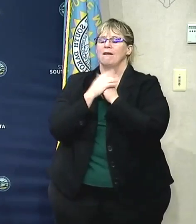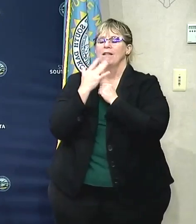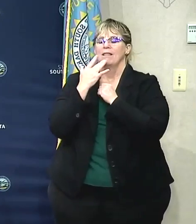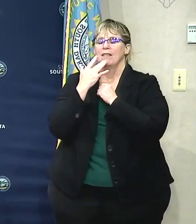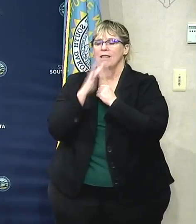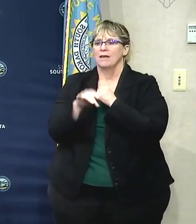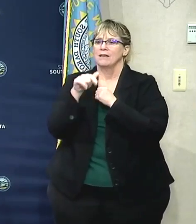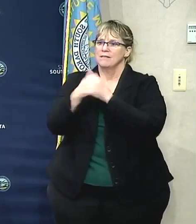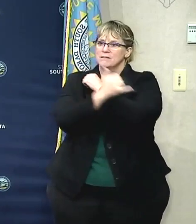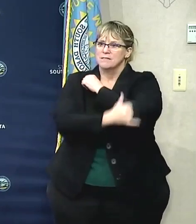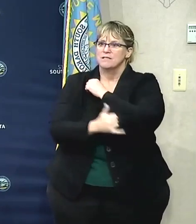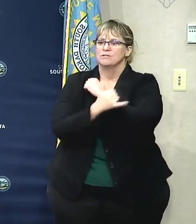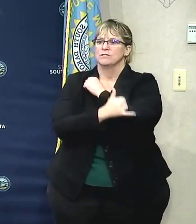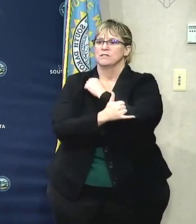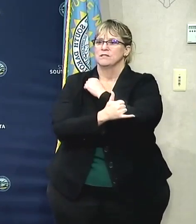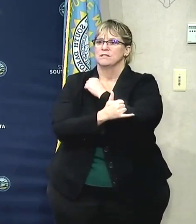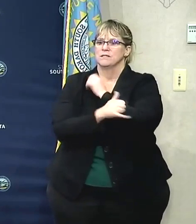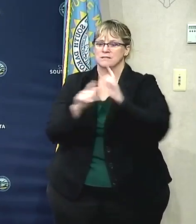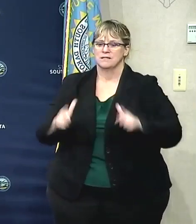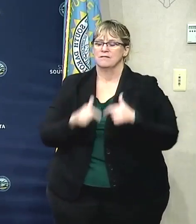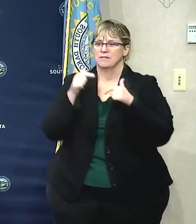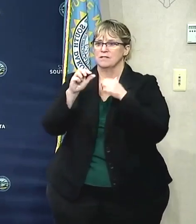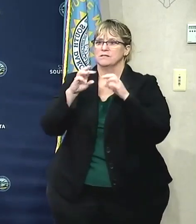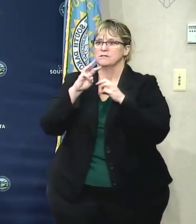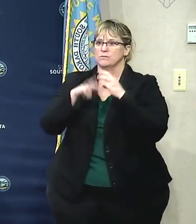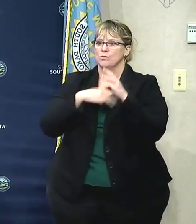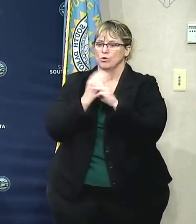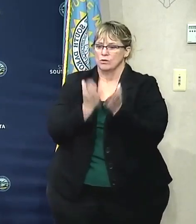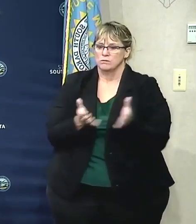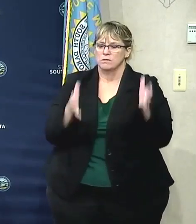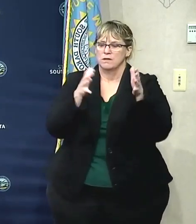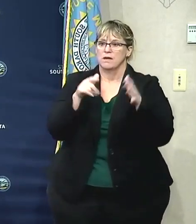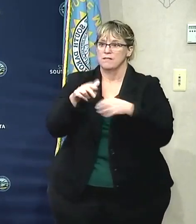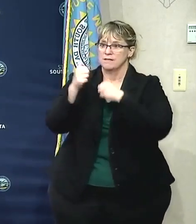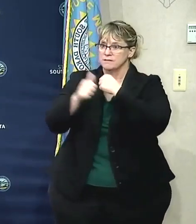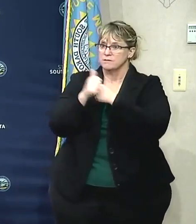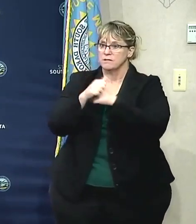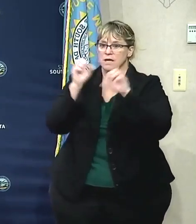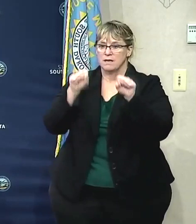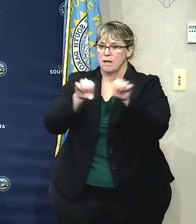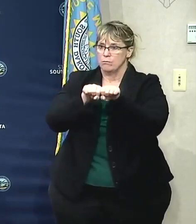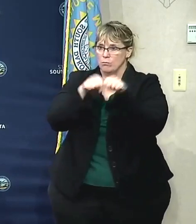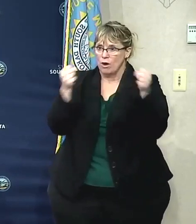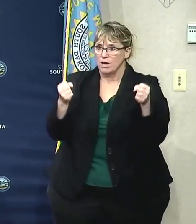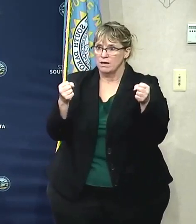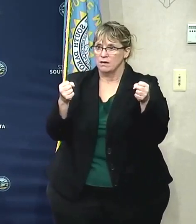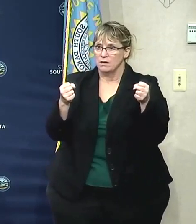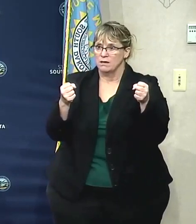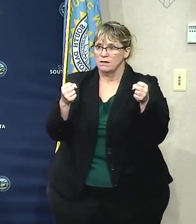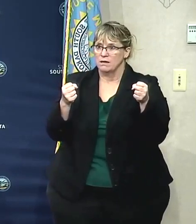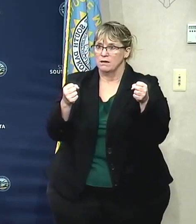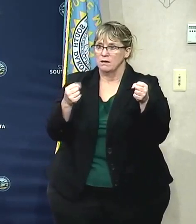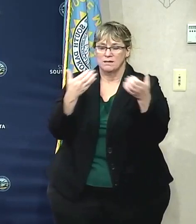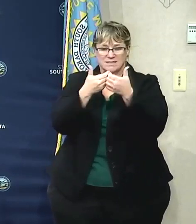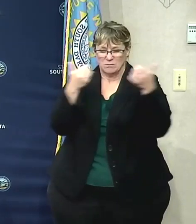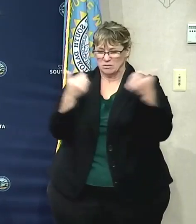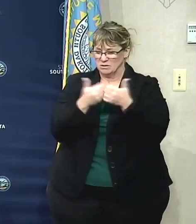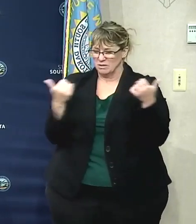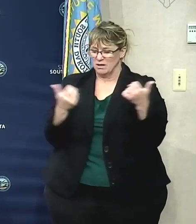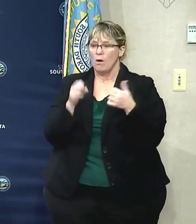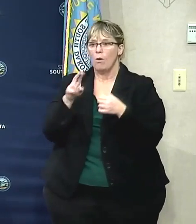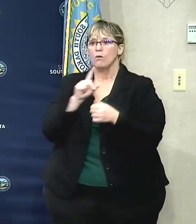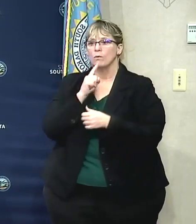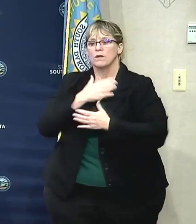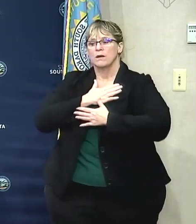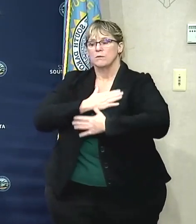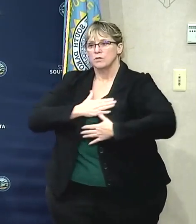fortunate we are in this country to live in the modern world. A threat like this can break us down, or it can make us truly appreciate